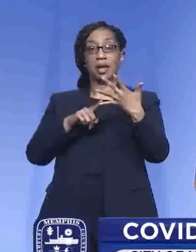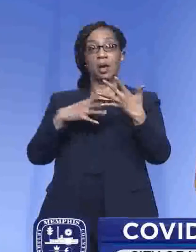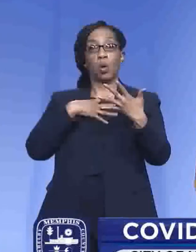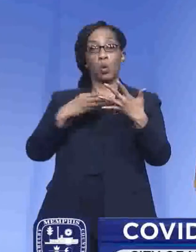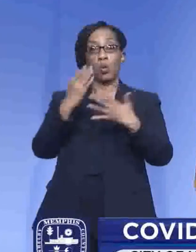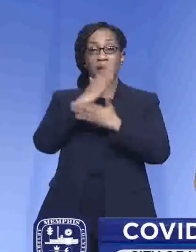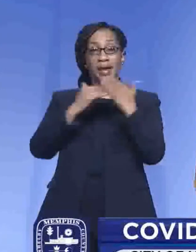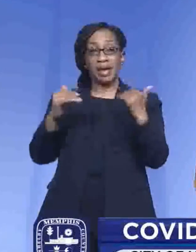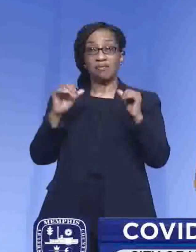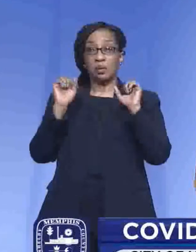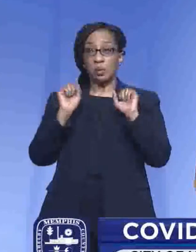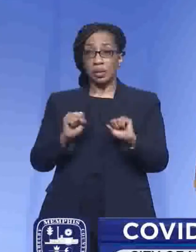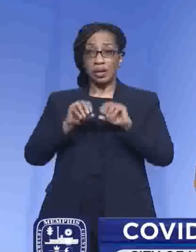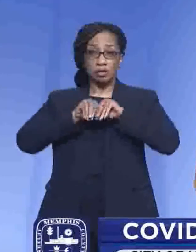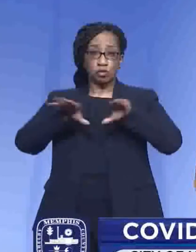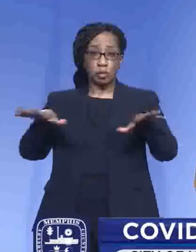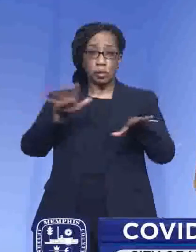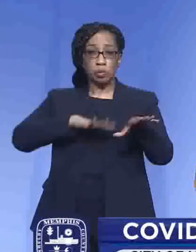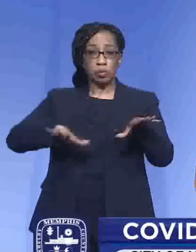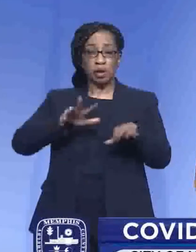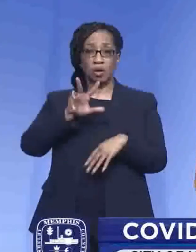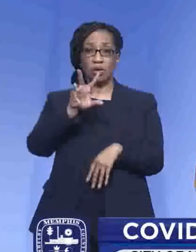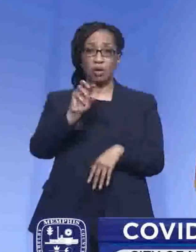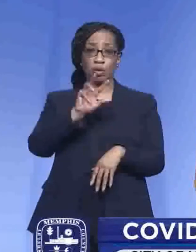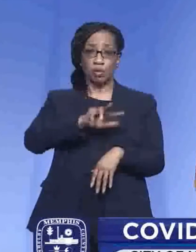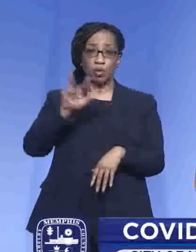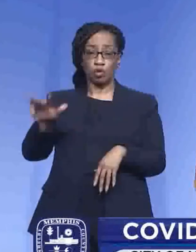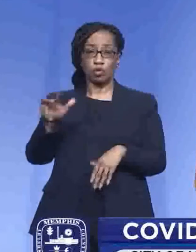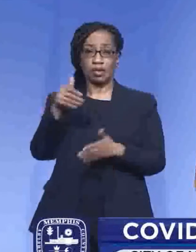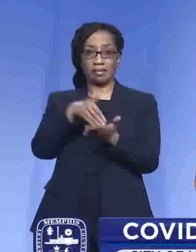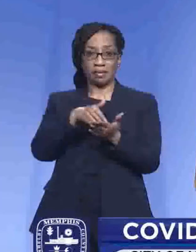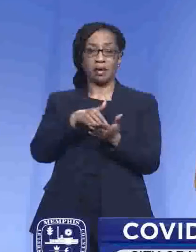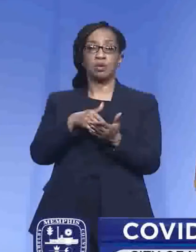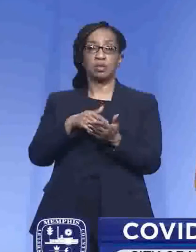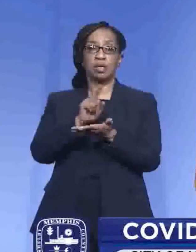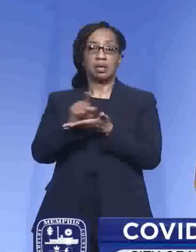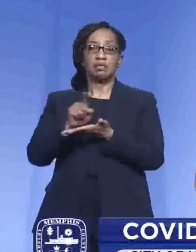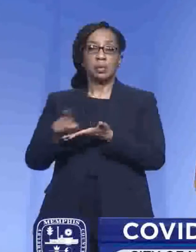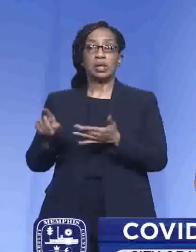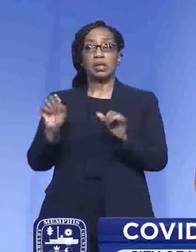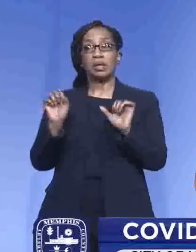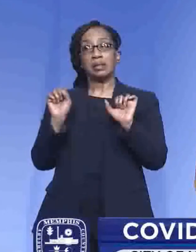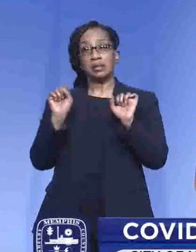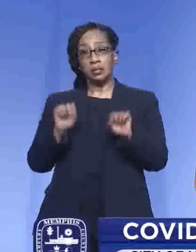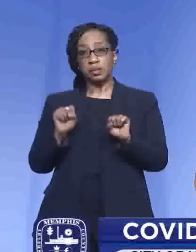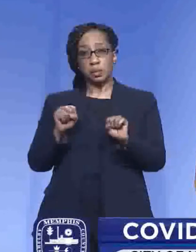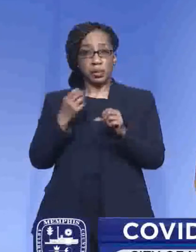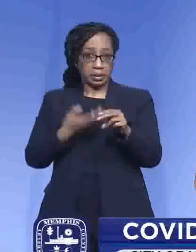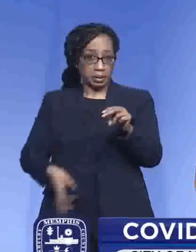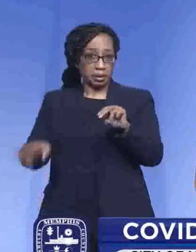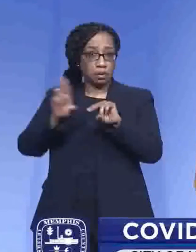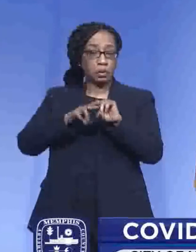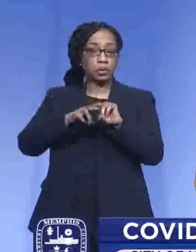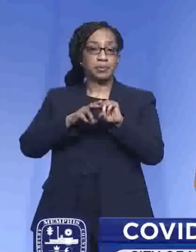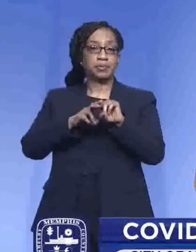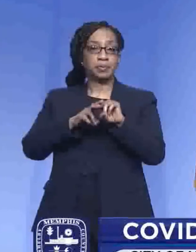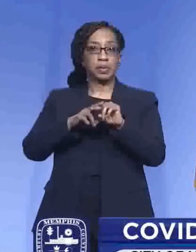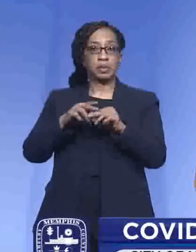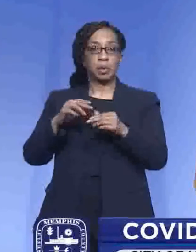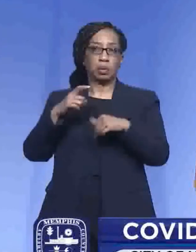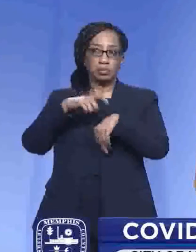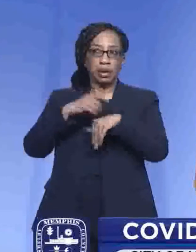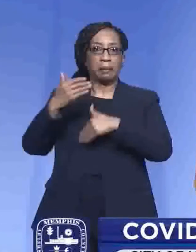distribute approximately 33,000 doses a week as it stands today. We may be able to incrementally bring that up. The